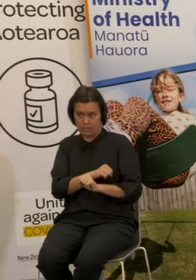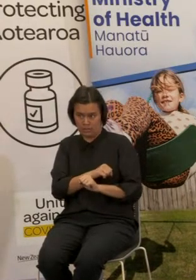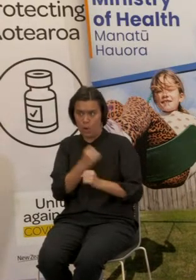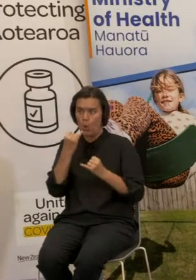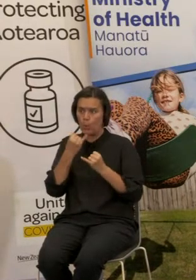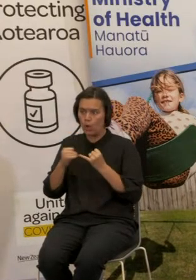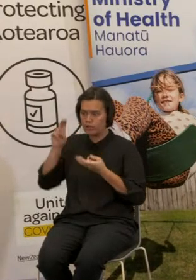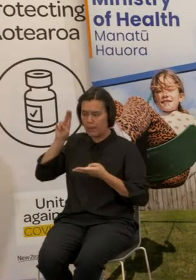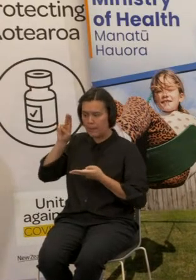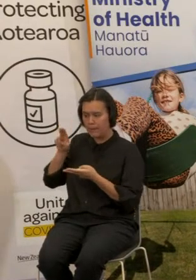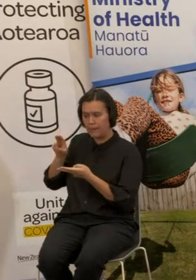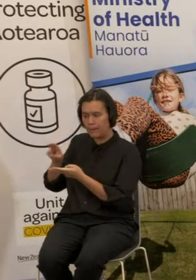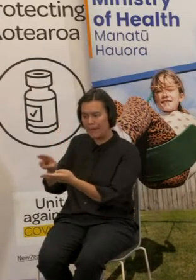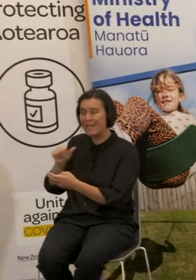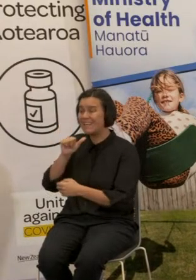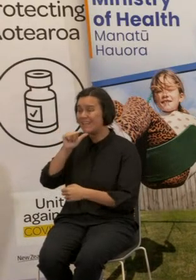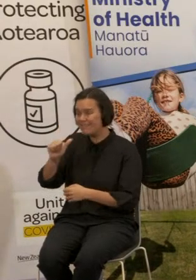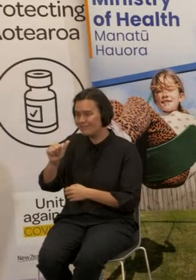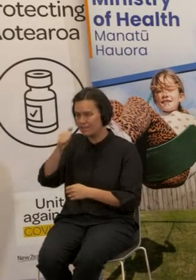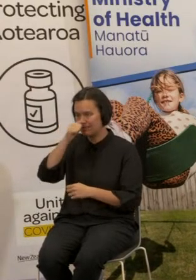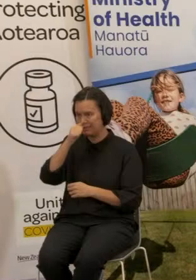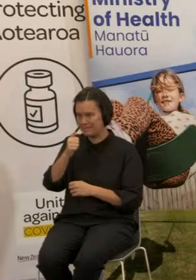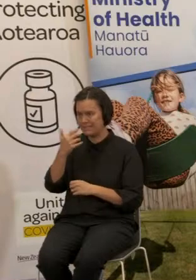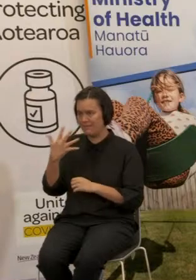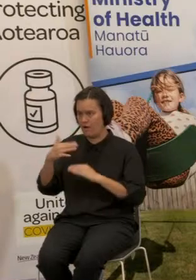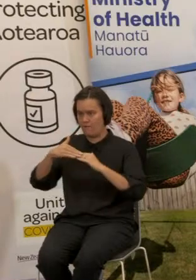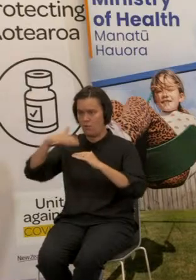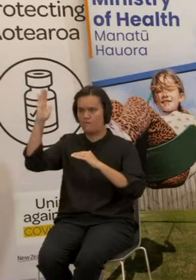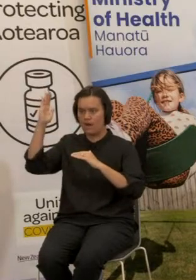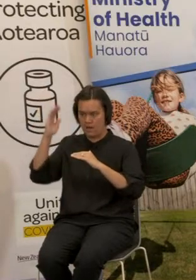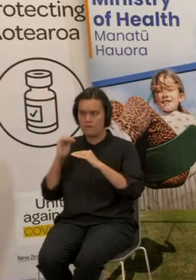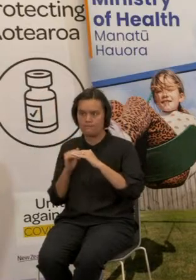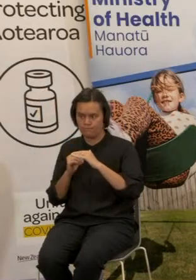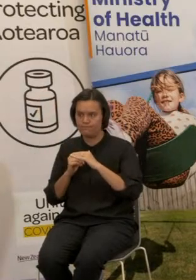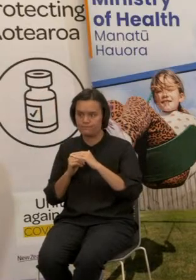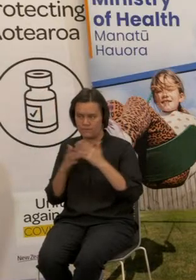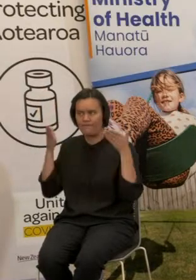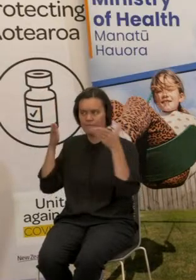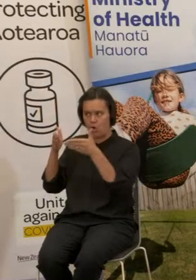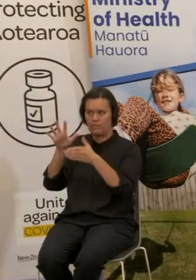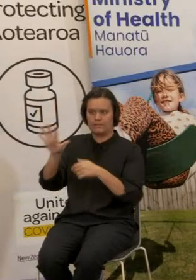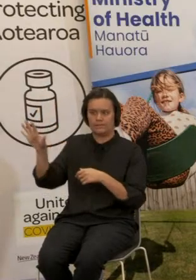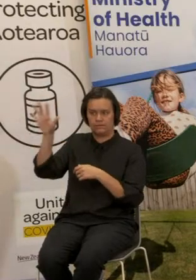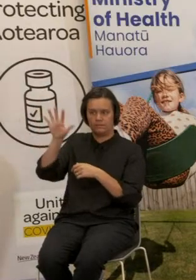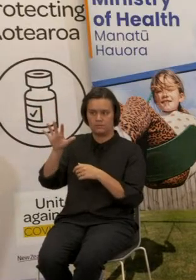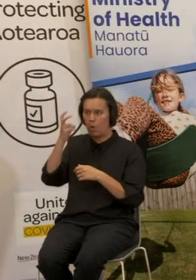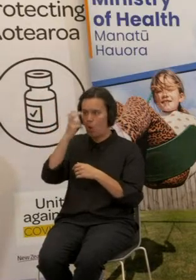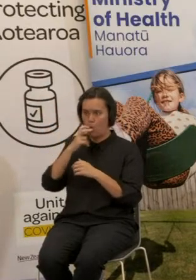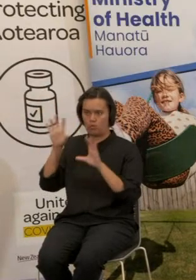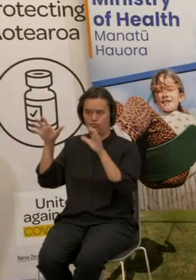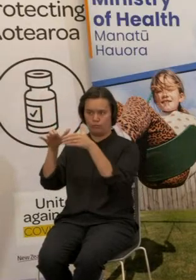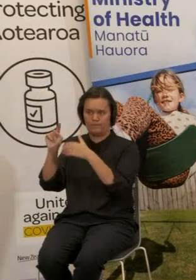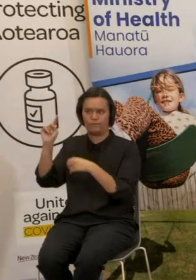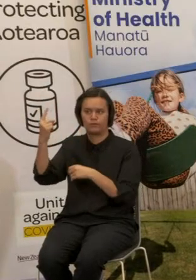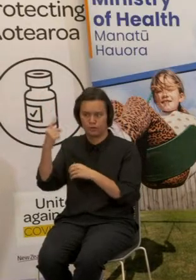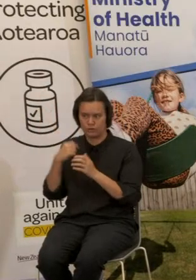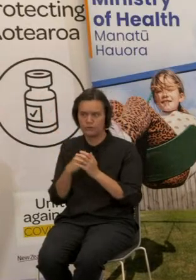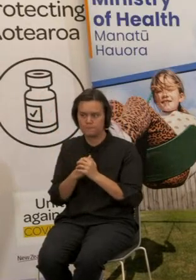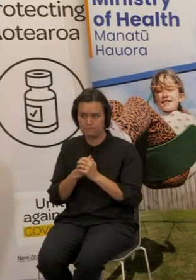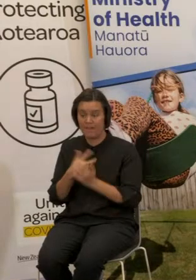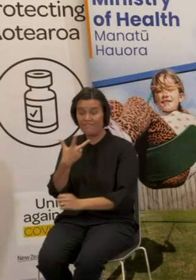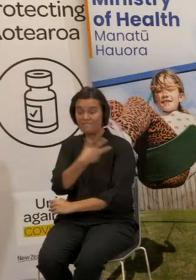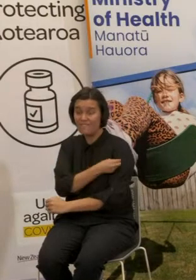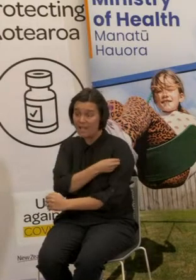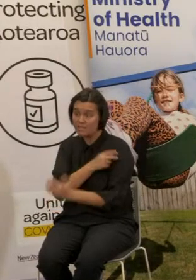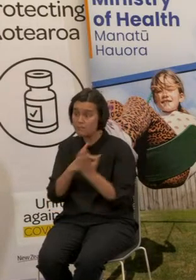group for us to target. And as I mentioned yesterday, actually, our program was highly successful early on in getting high